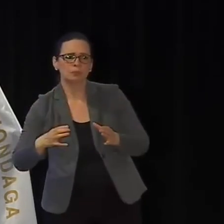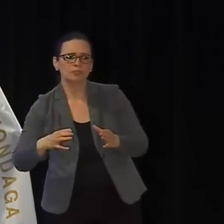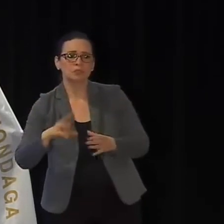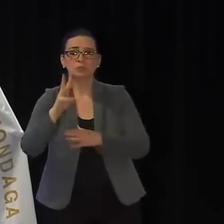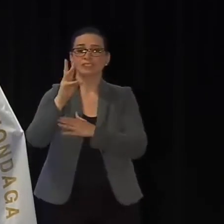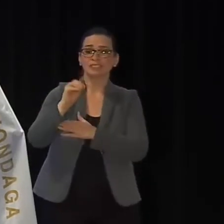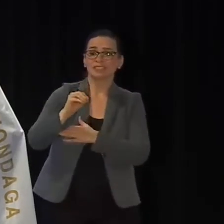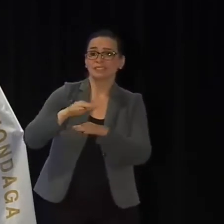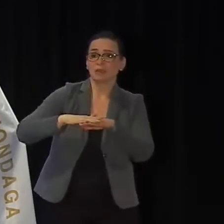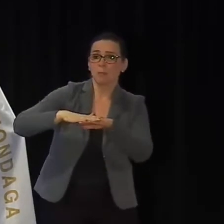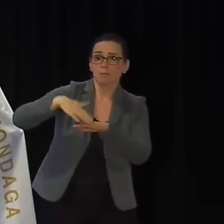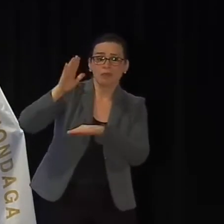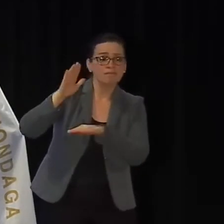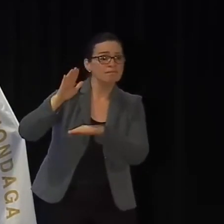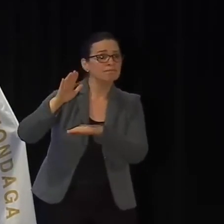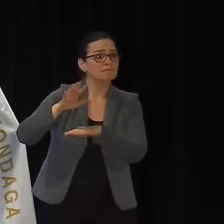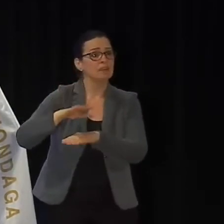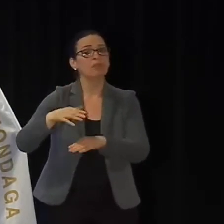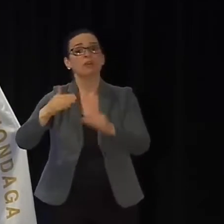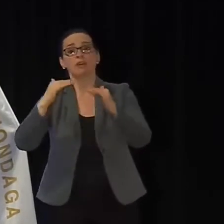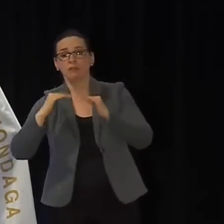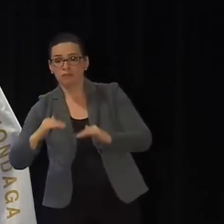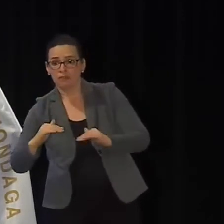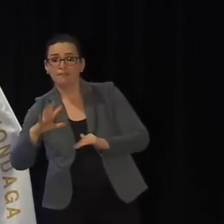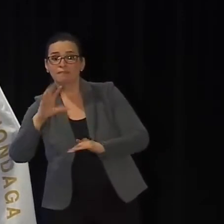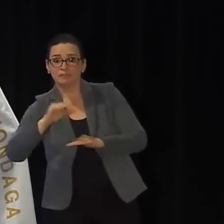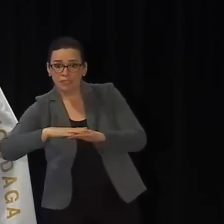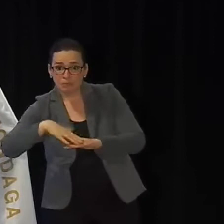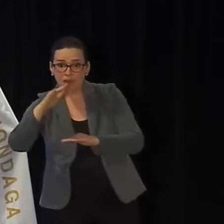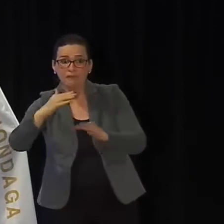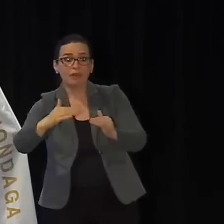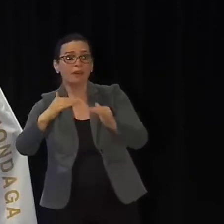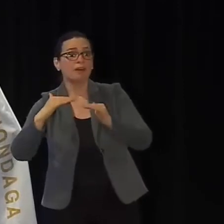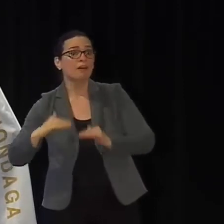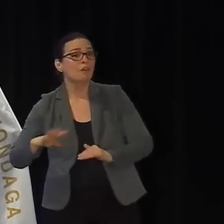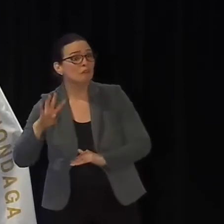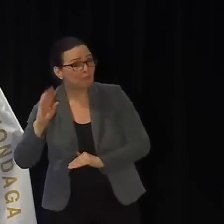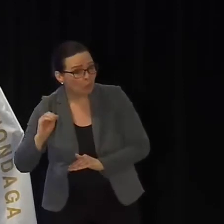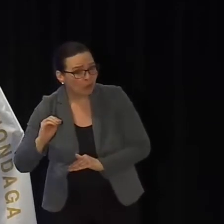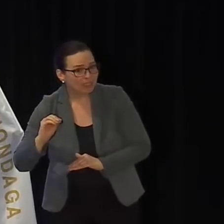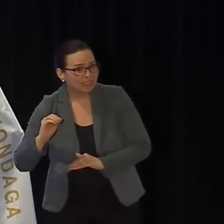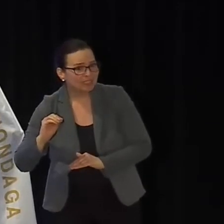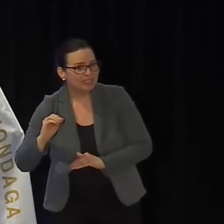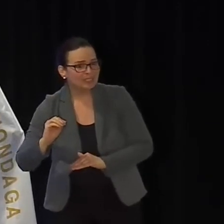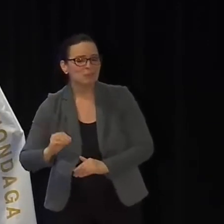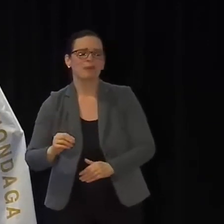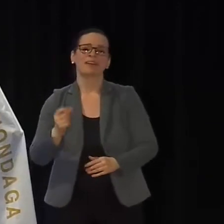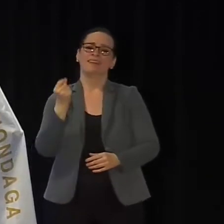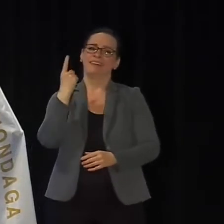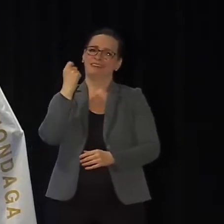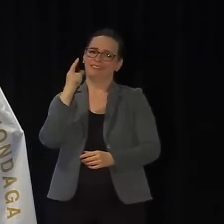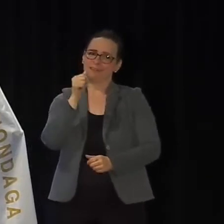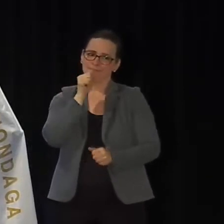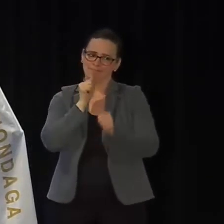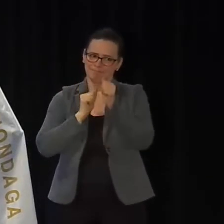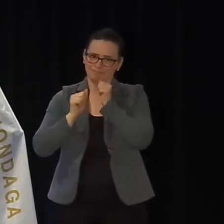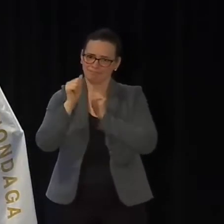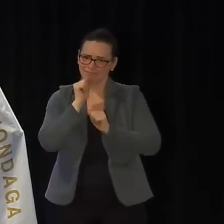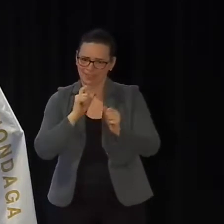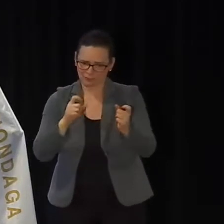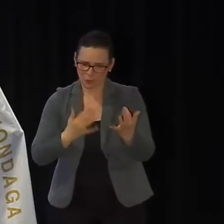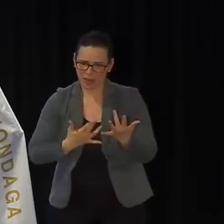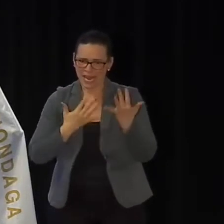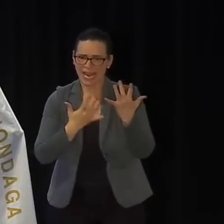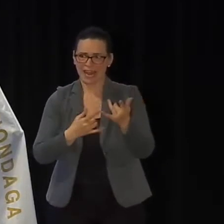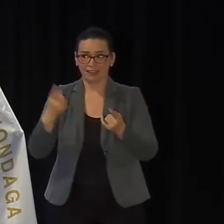in neutral for a couple weeks here. What we really need to do now is focus in on where the risk to the community at large